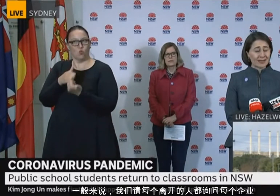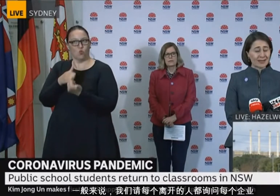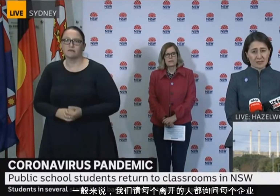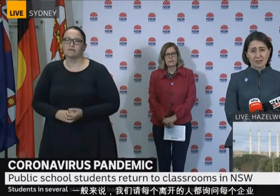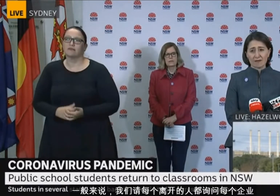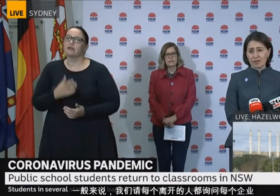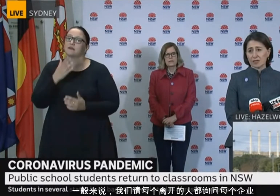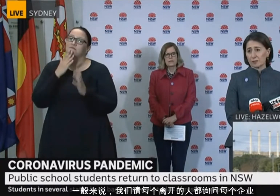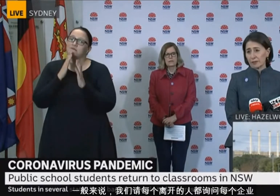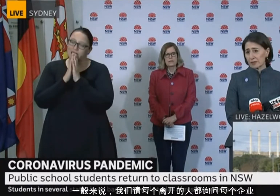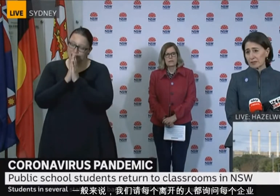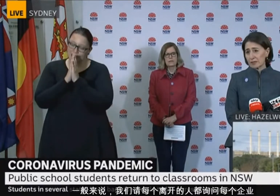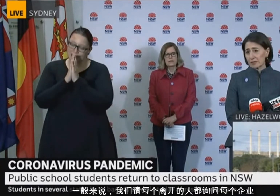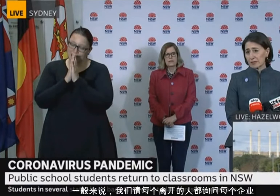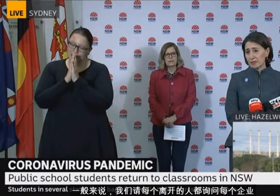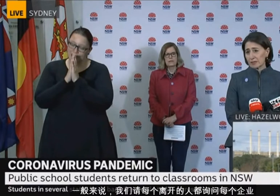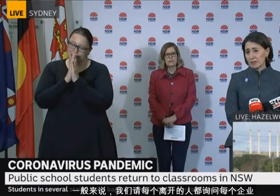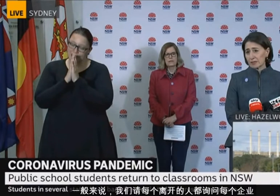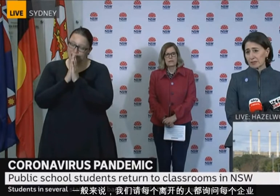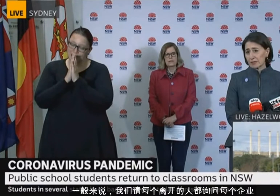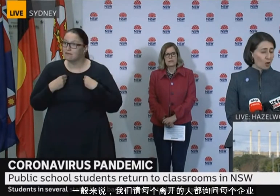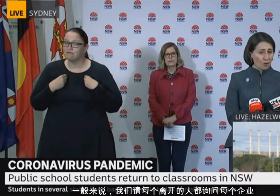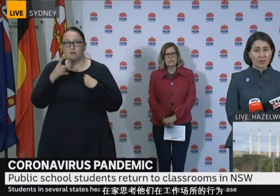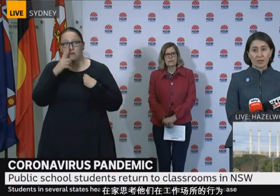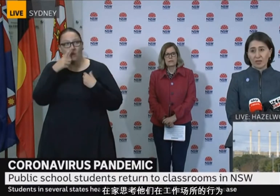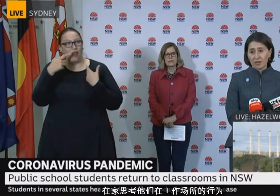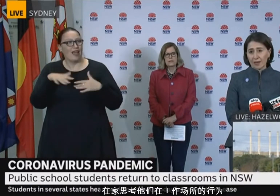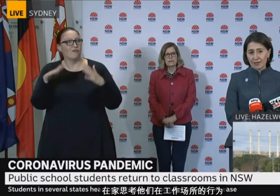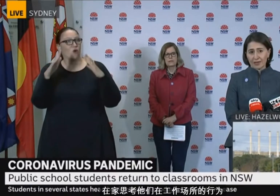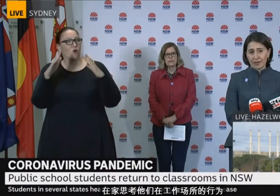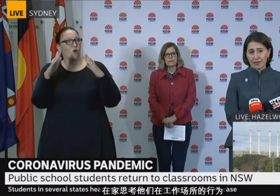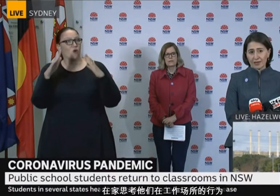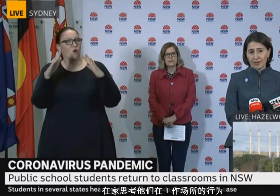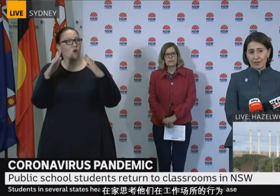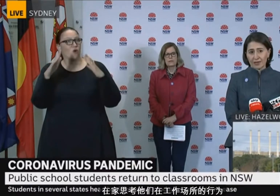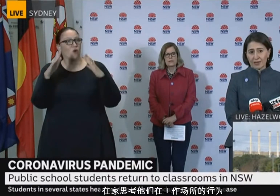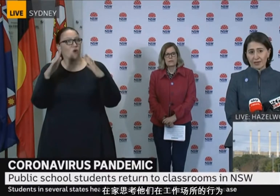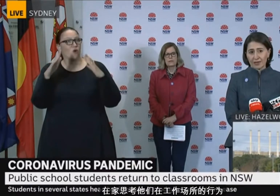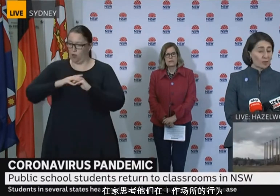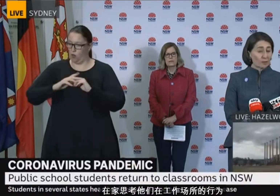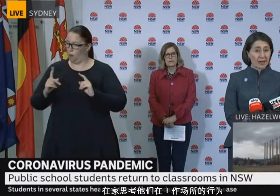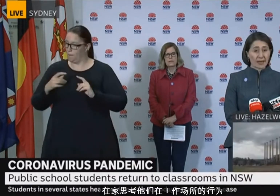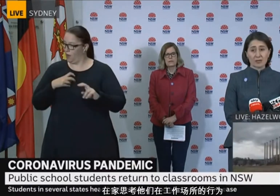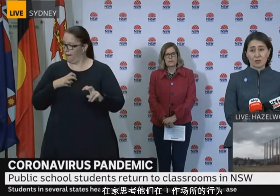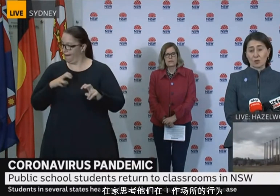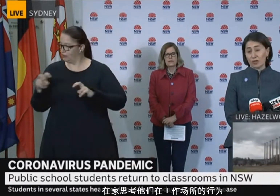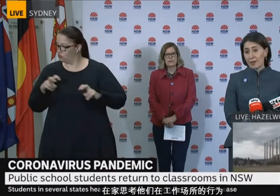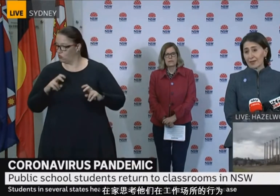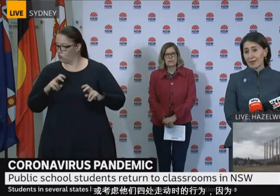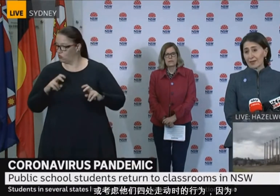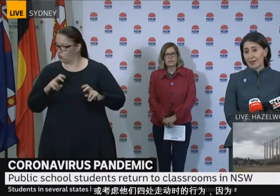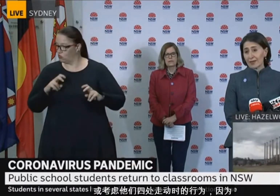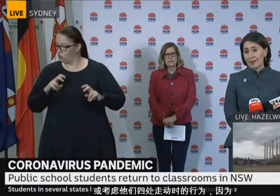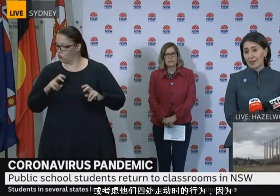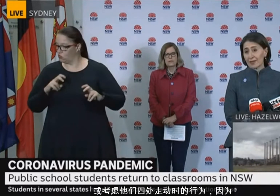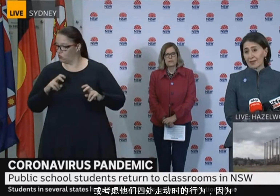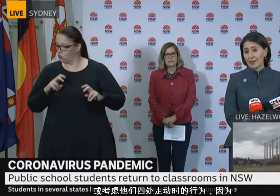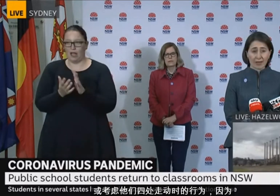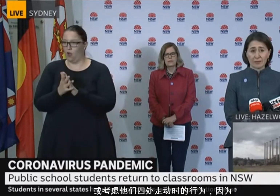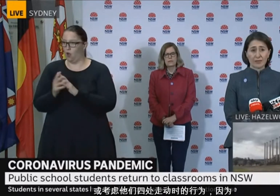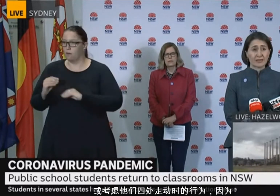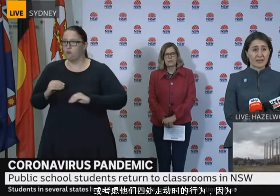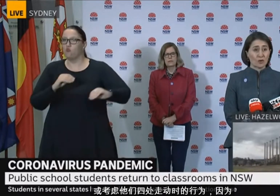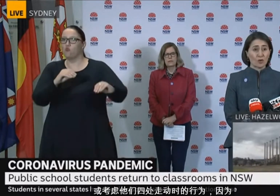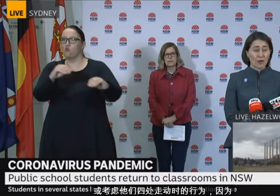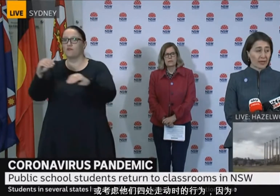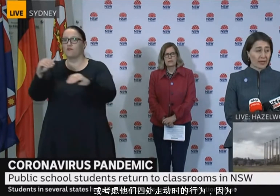we please ask every single business, every single person who leaves home to think about their actions in the workplace or think about